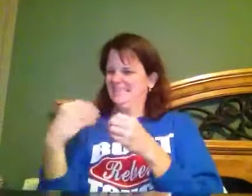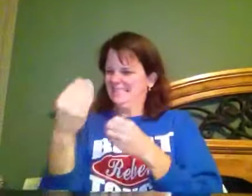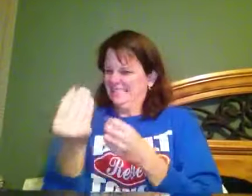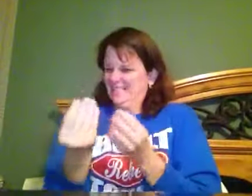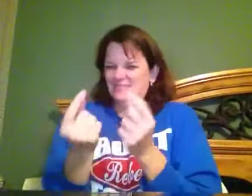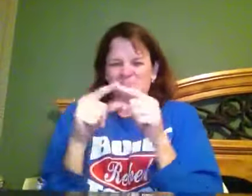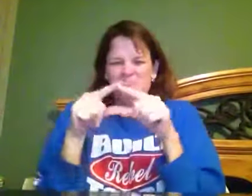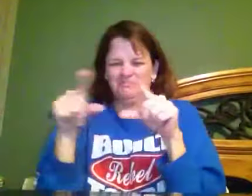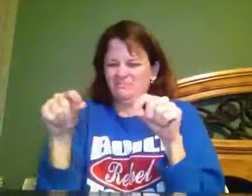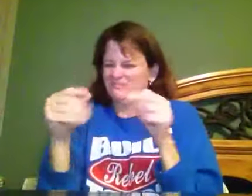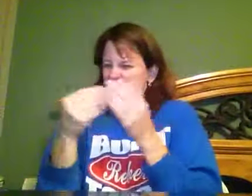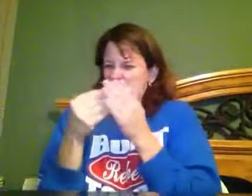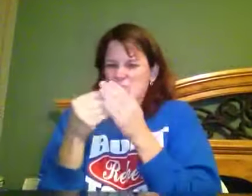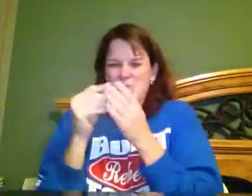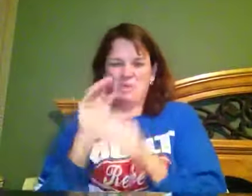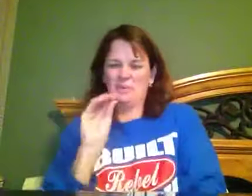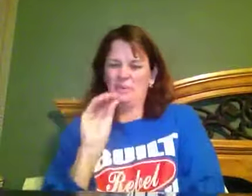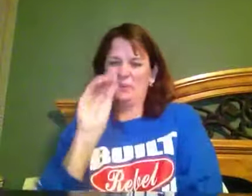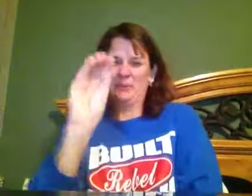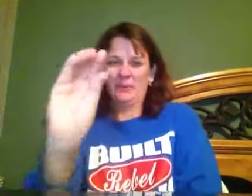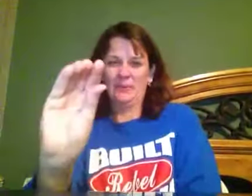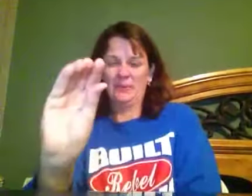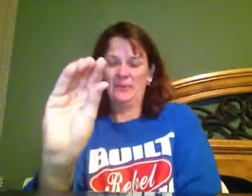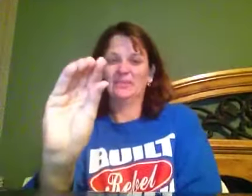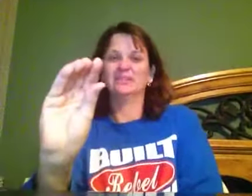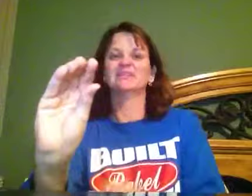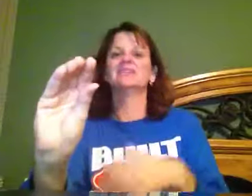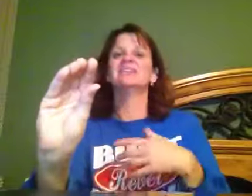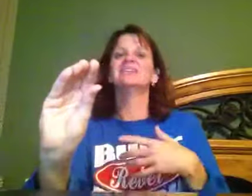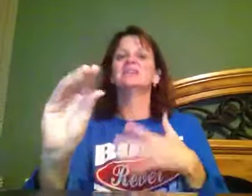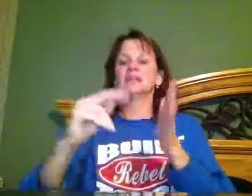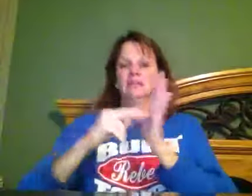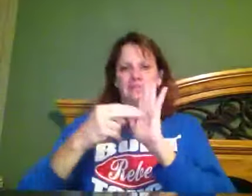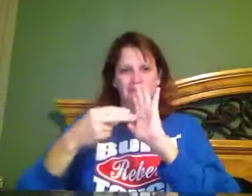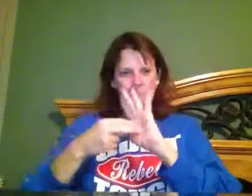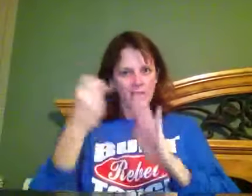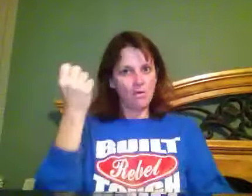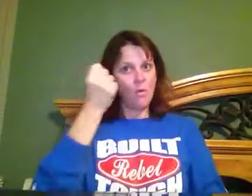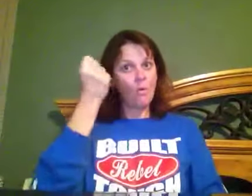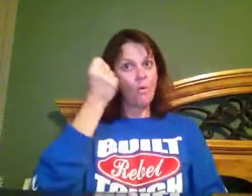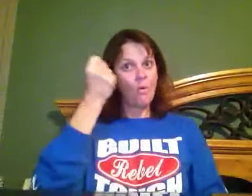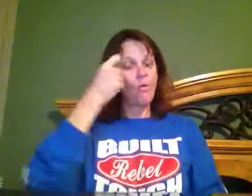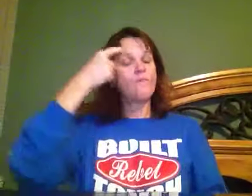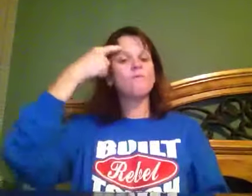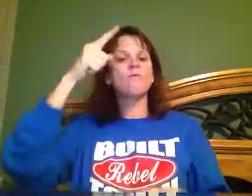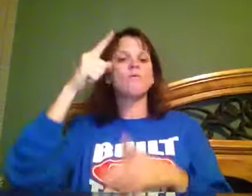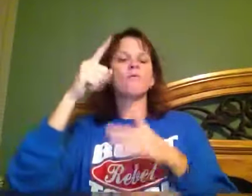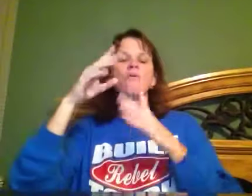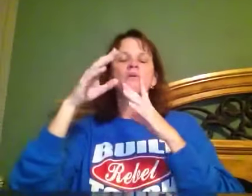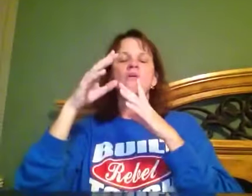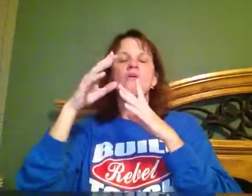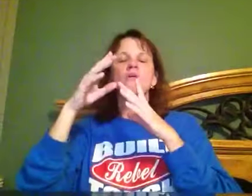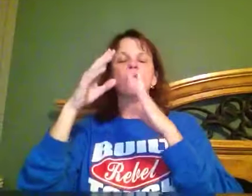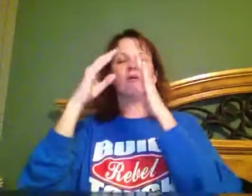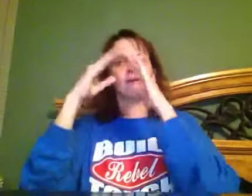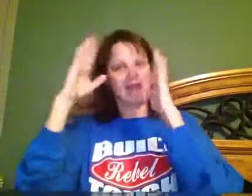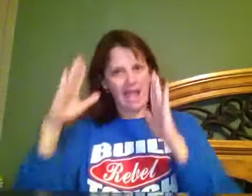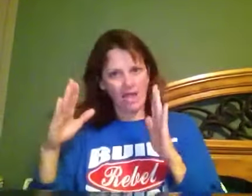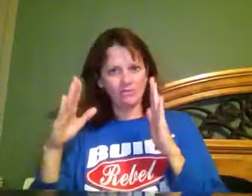Your earnest money will be credited back later, but the option fee is just a payment to the seller for allowing you to do inspections,